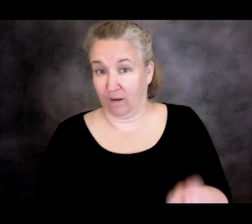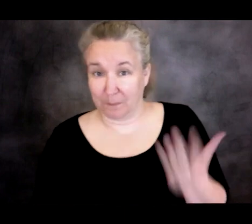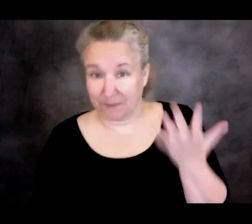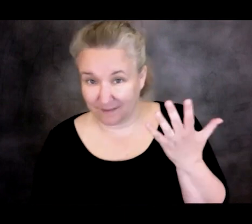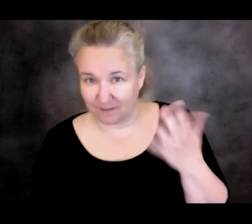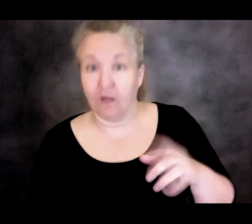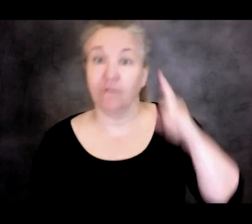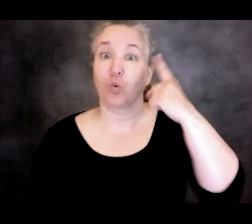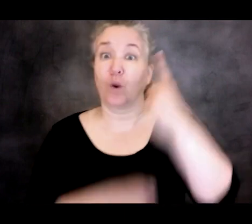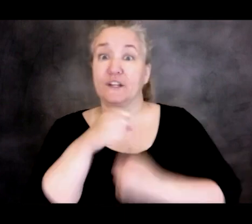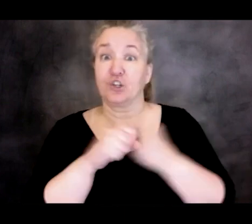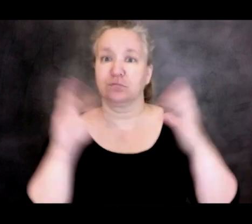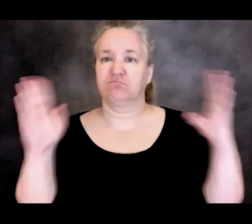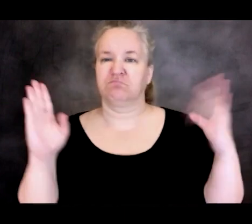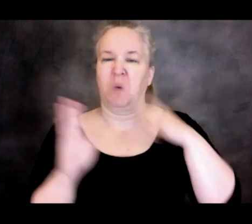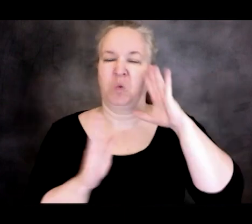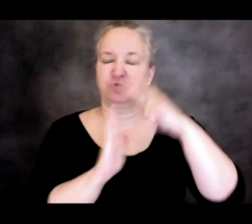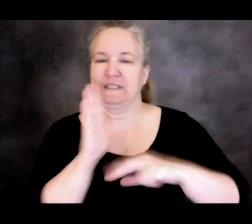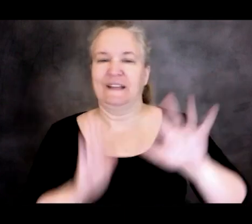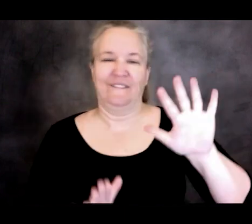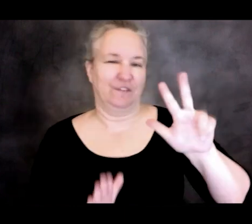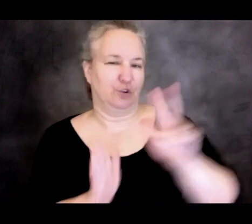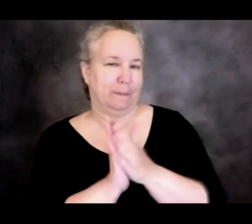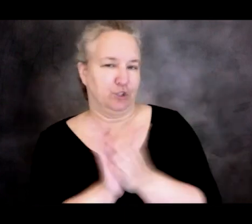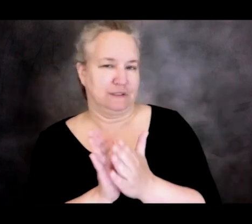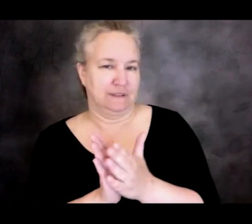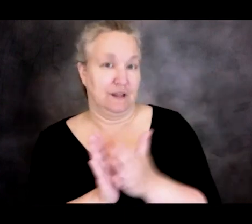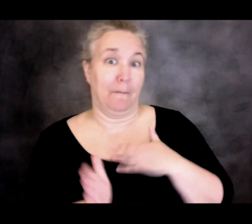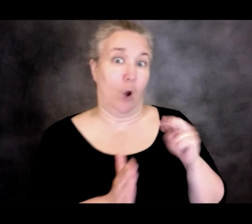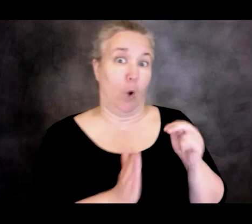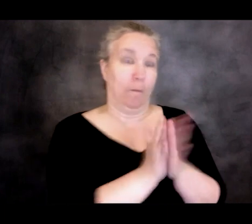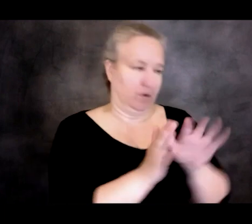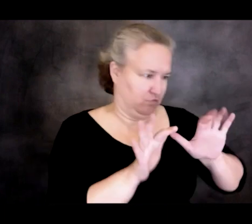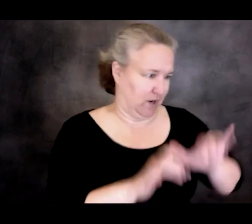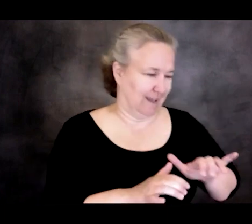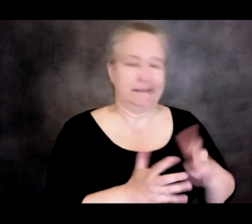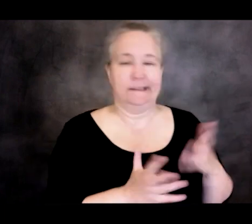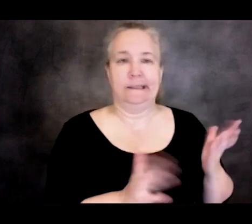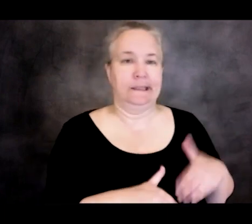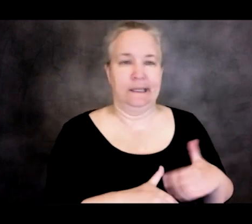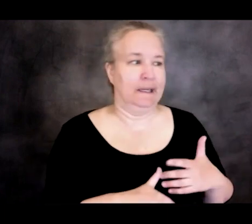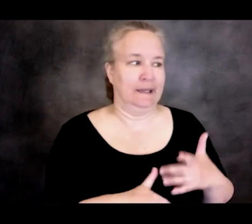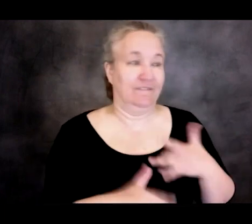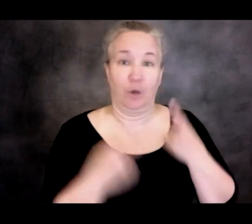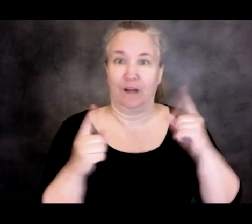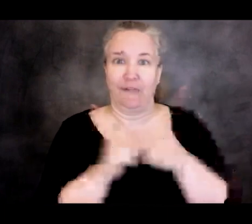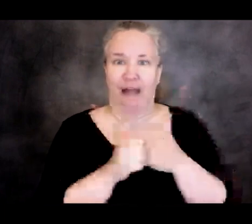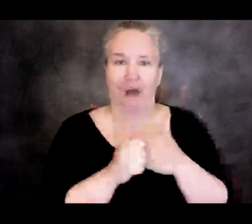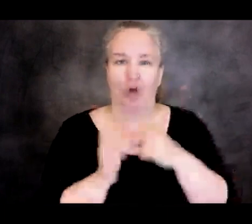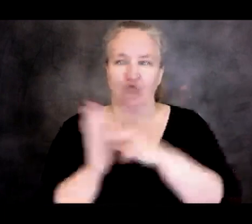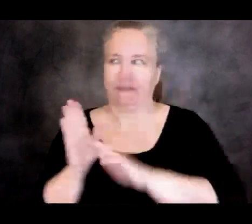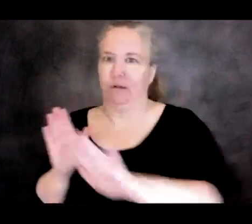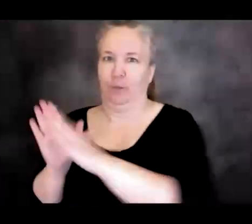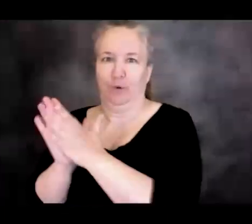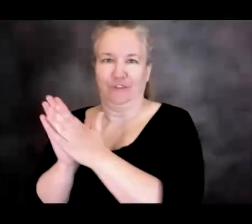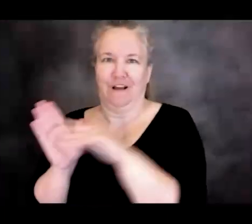the year. I wasn't getting too far on my own book, so I thought that this might help me feel more productive. Who knows,